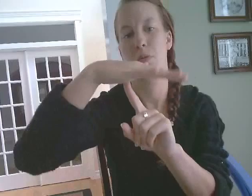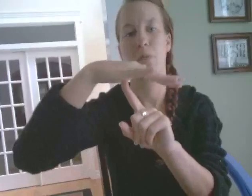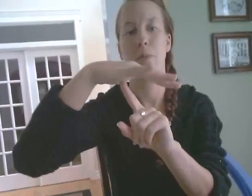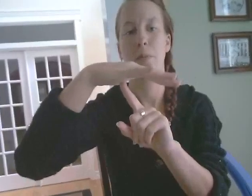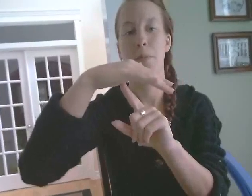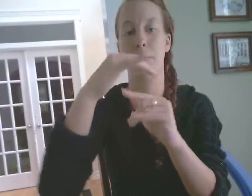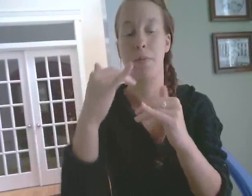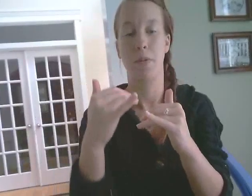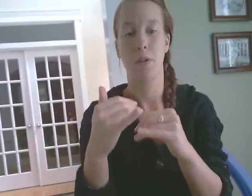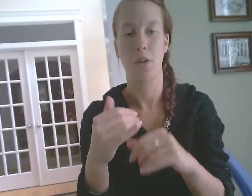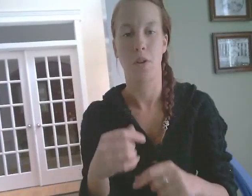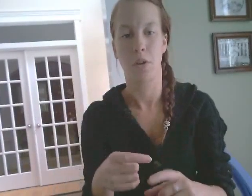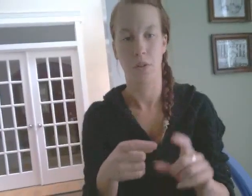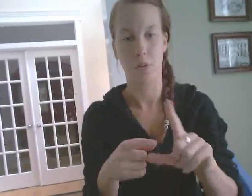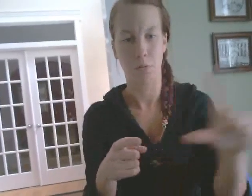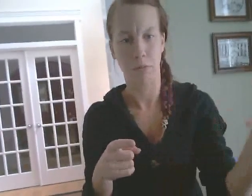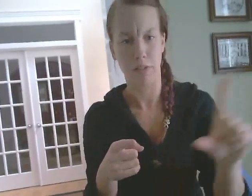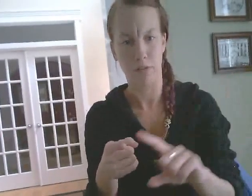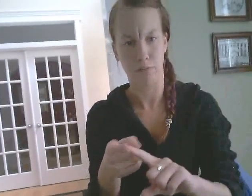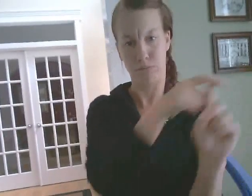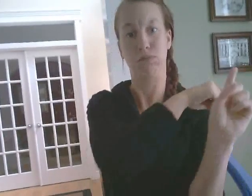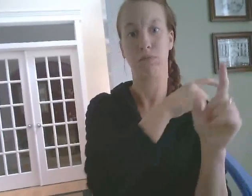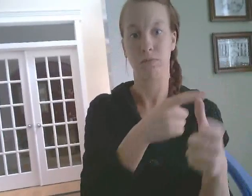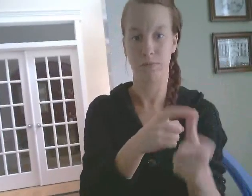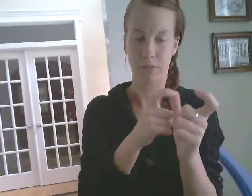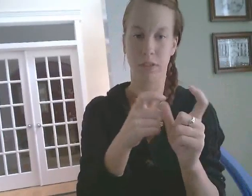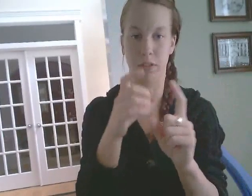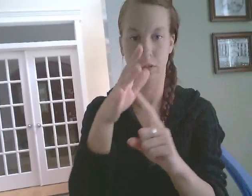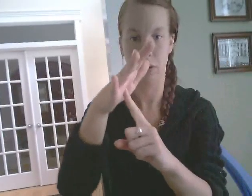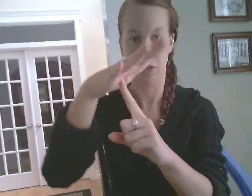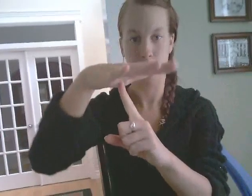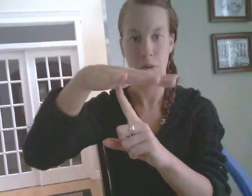left and make it spin around. This is my left stick to the left.